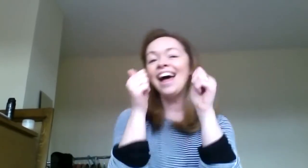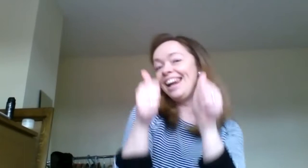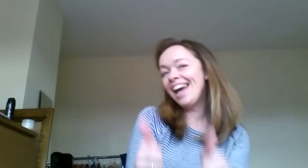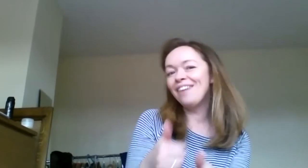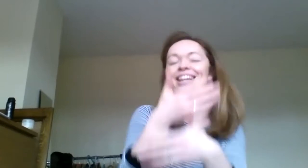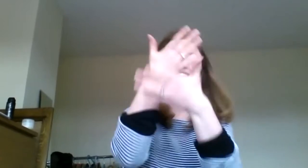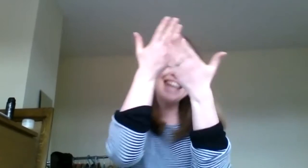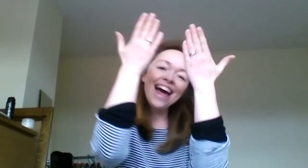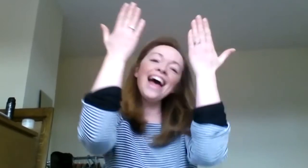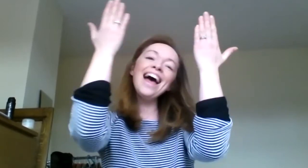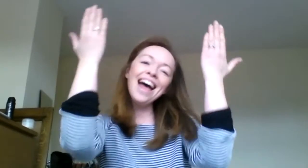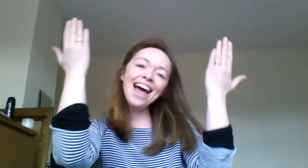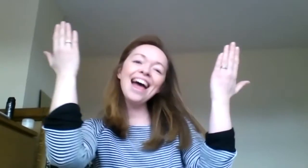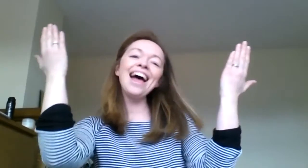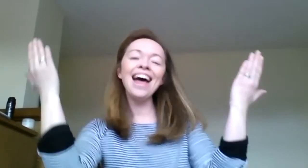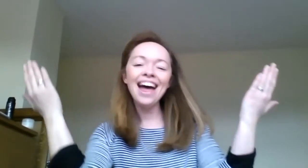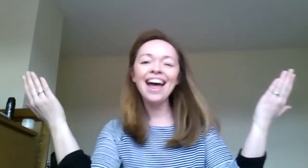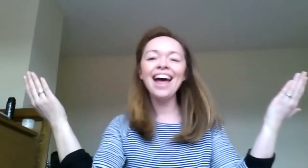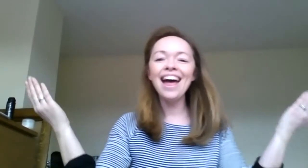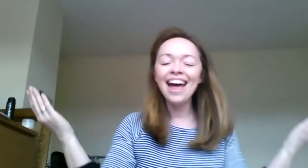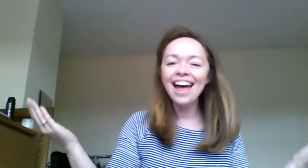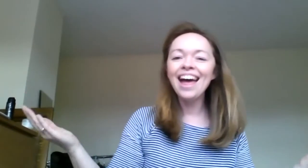day. A lovely